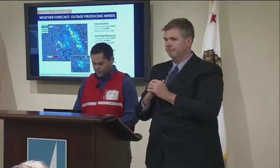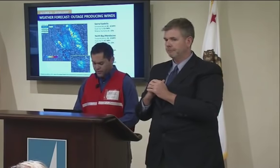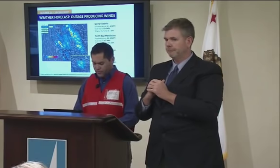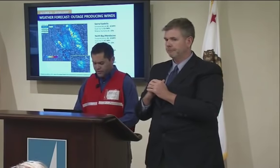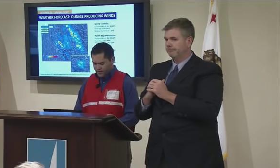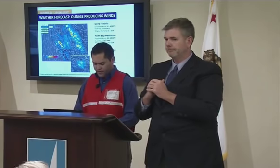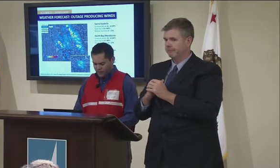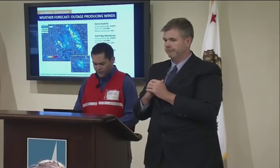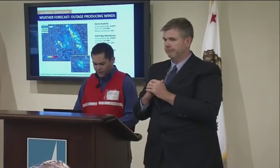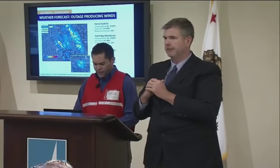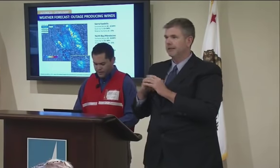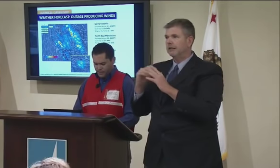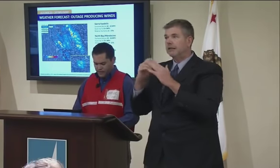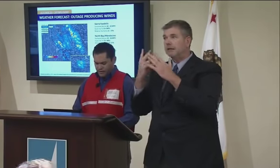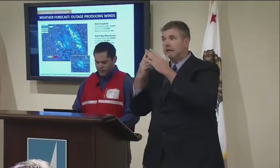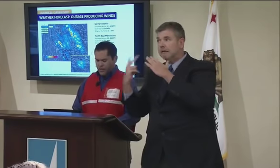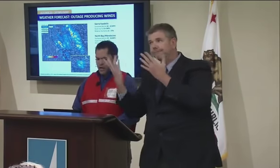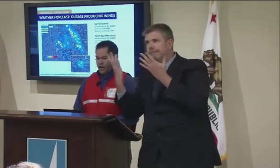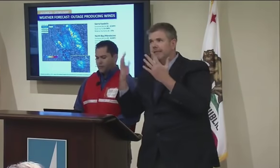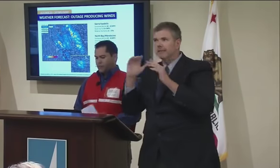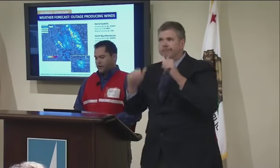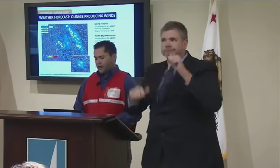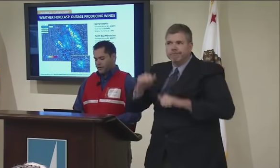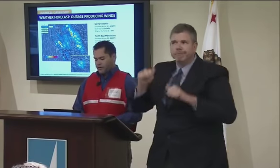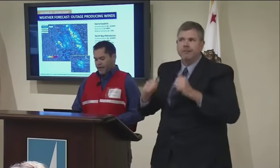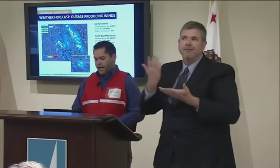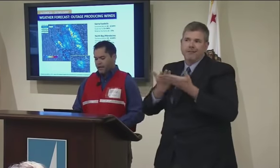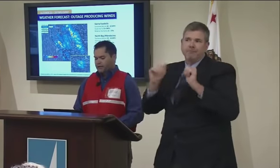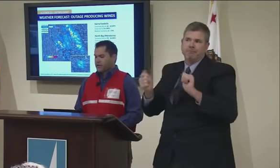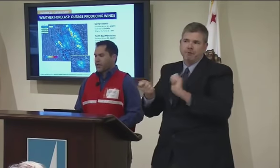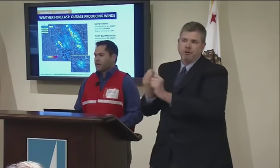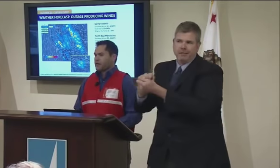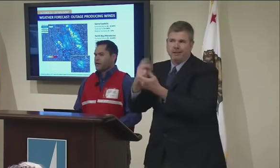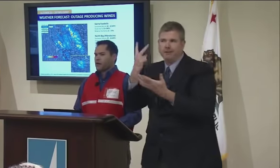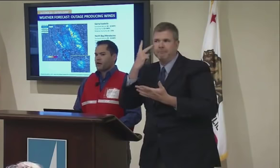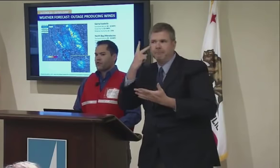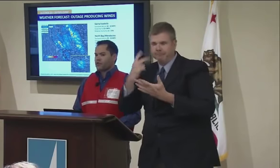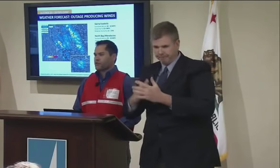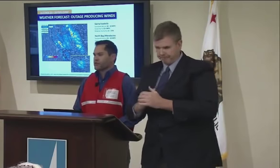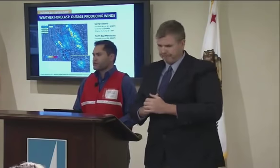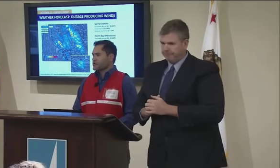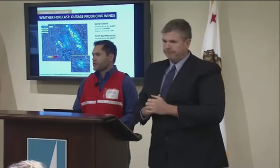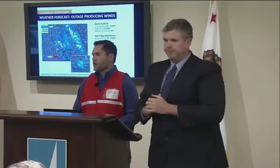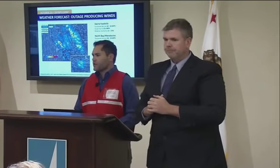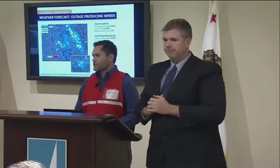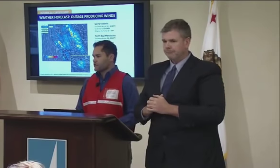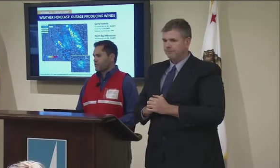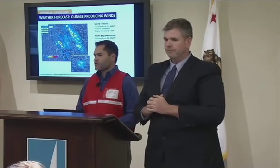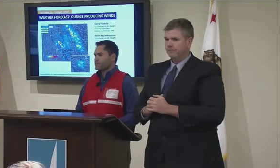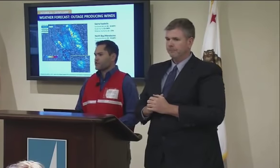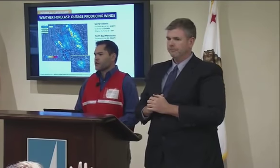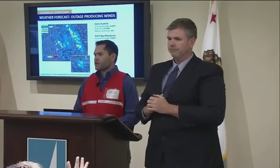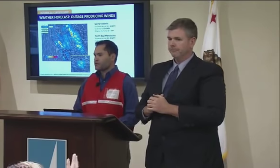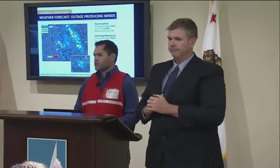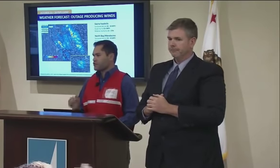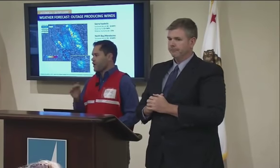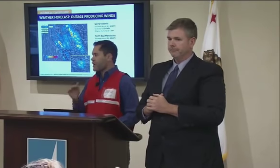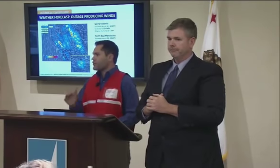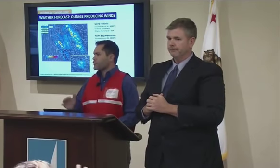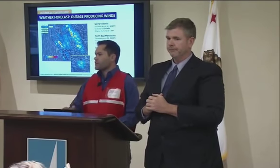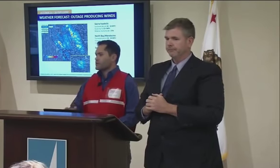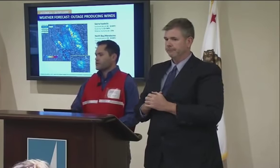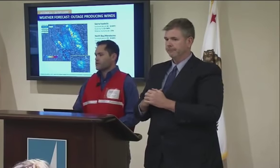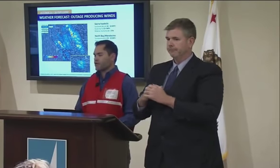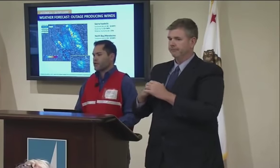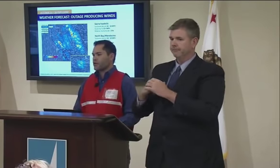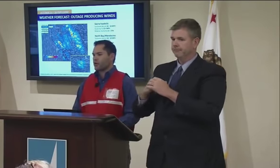a to be a significant event. To add on to that, fuels at the surface are expected to dry